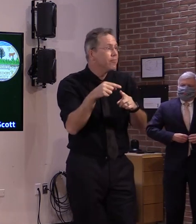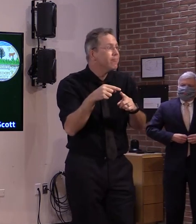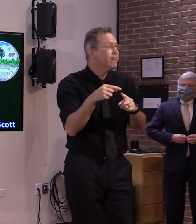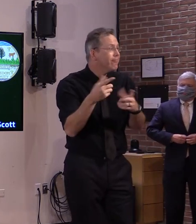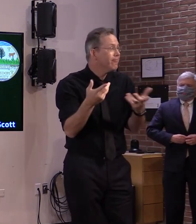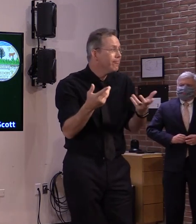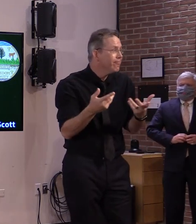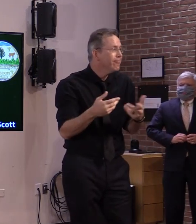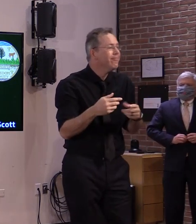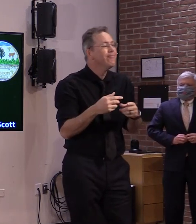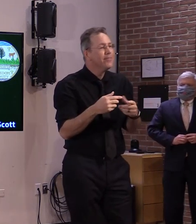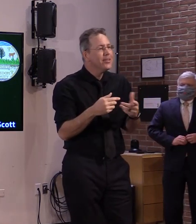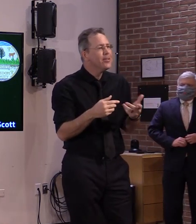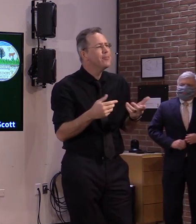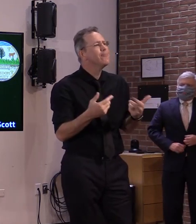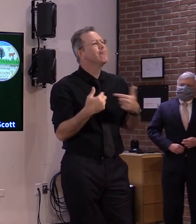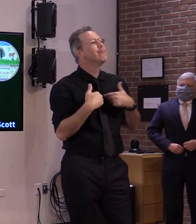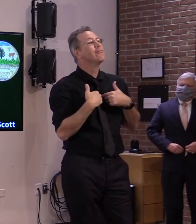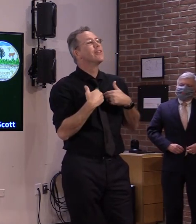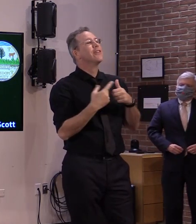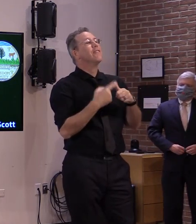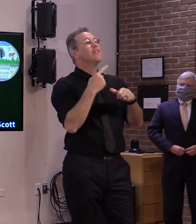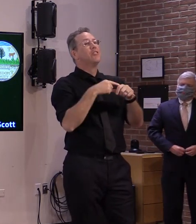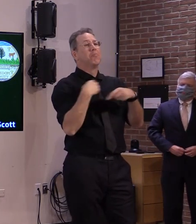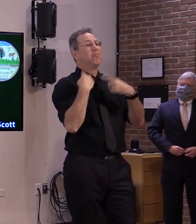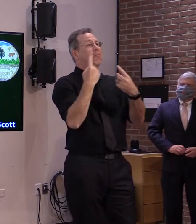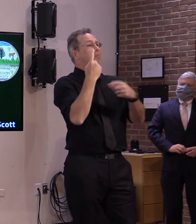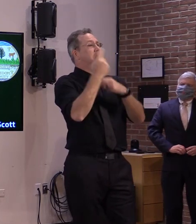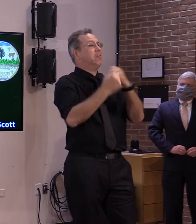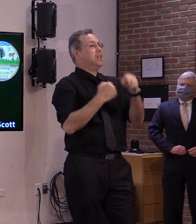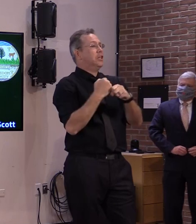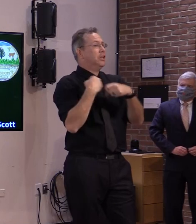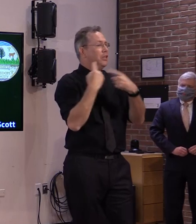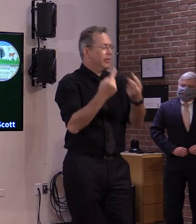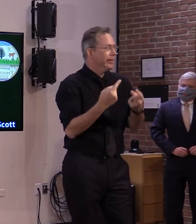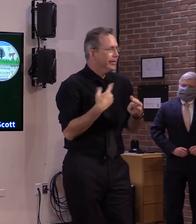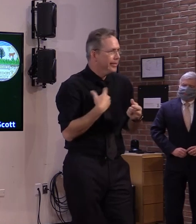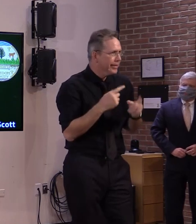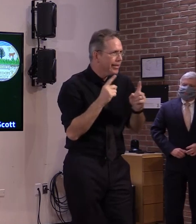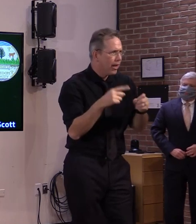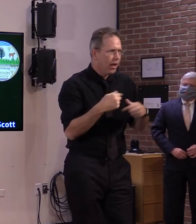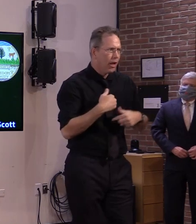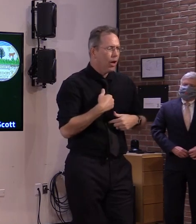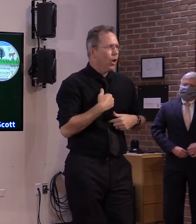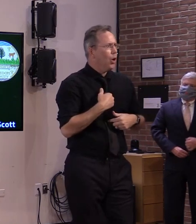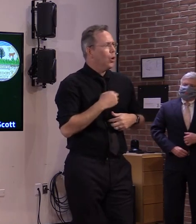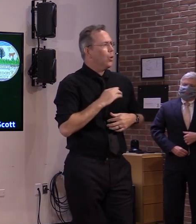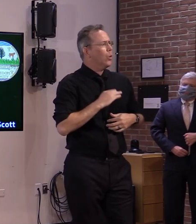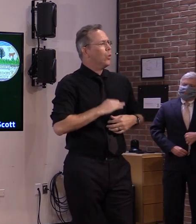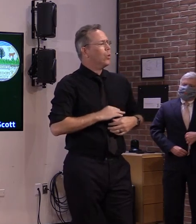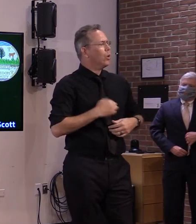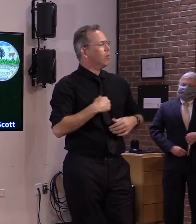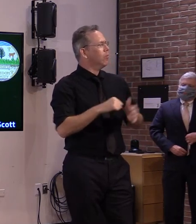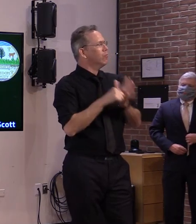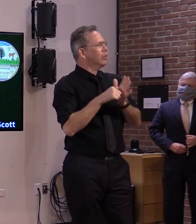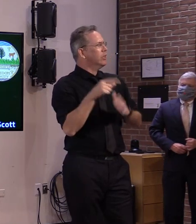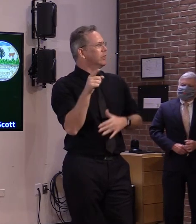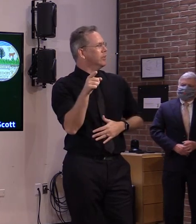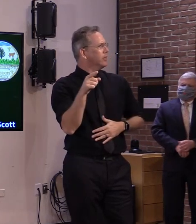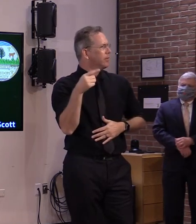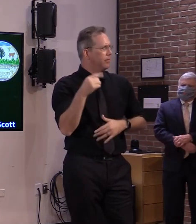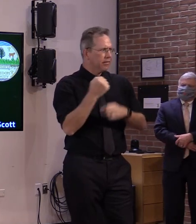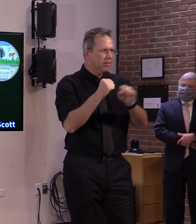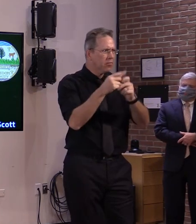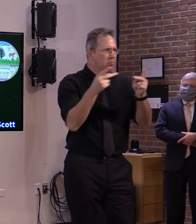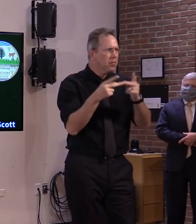to the pandemic. And I was so impressed with the safety procedures and protocols put in place when